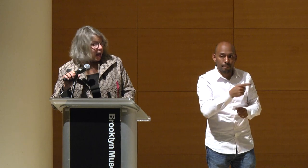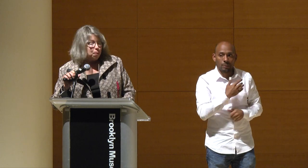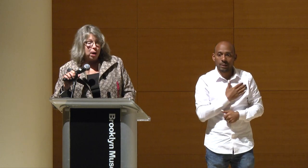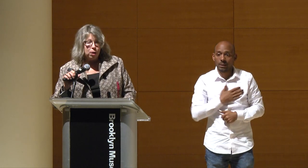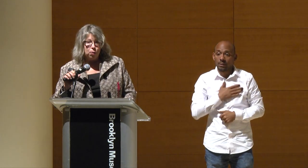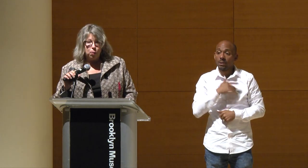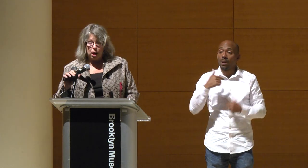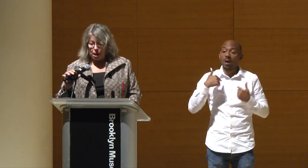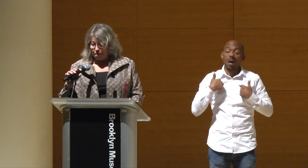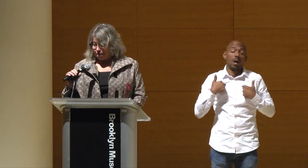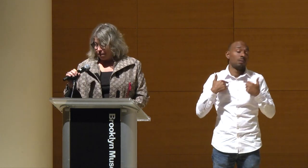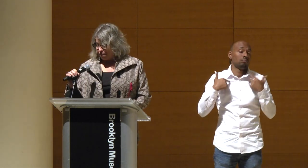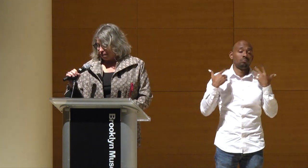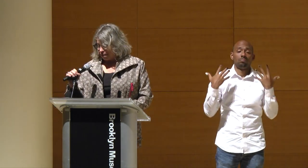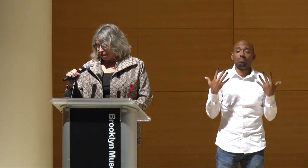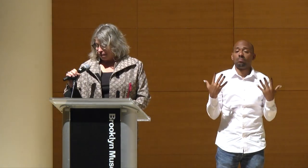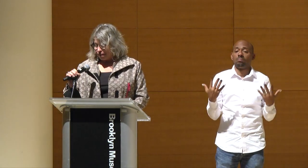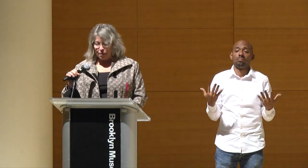I want to,